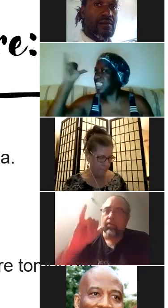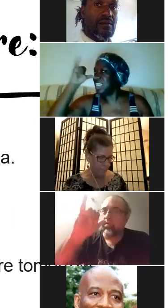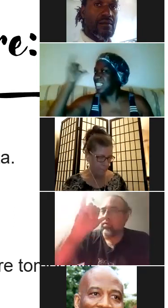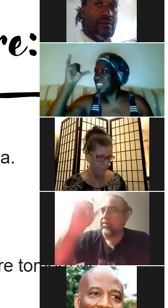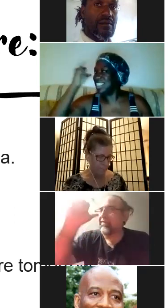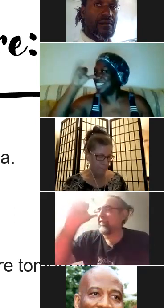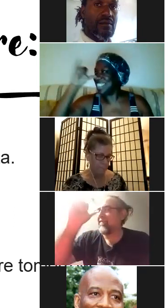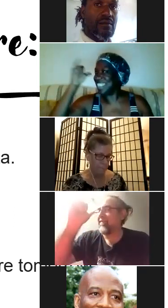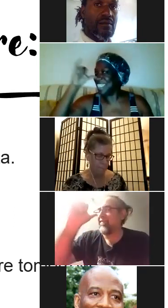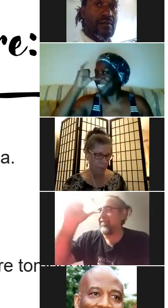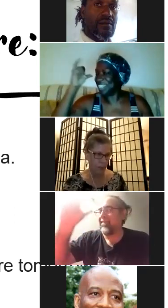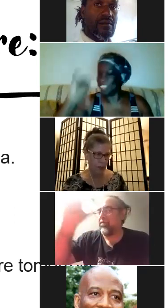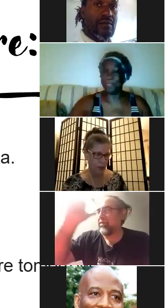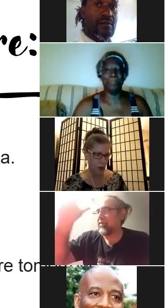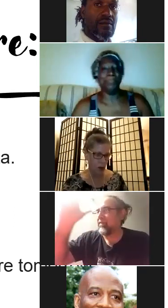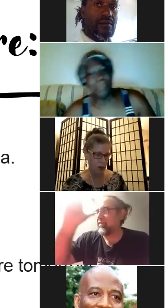Silly.